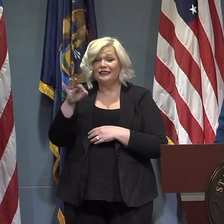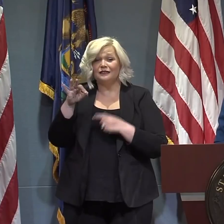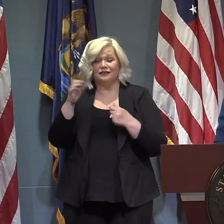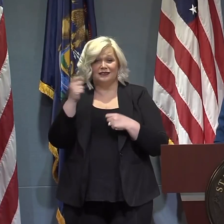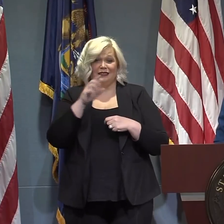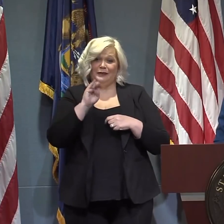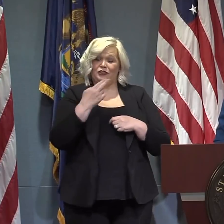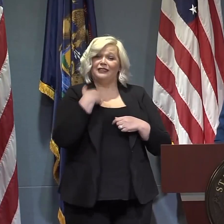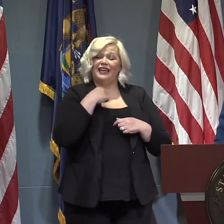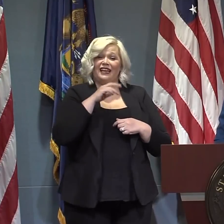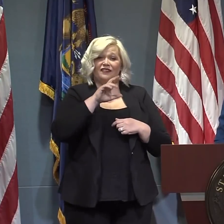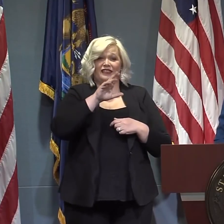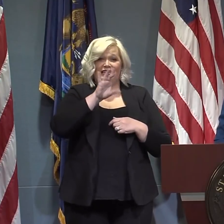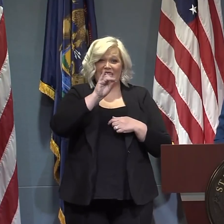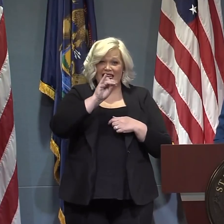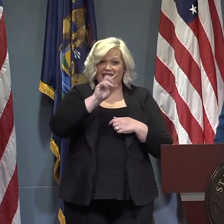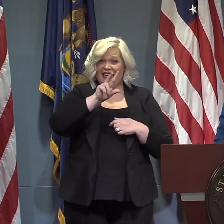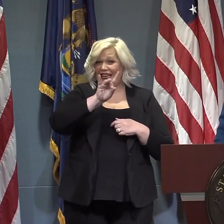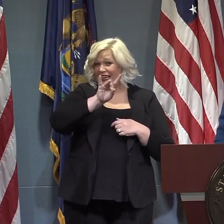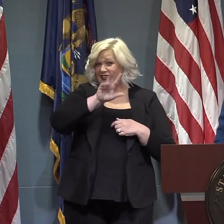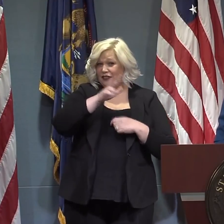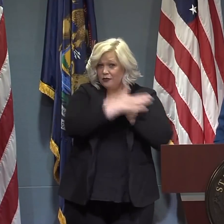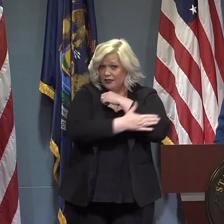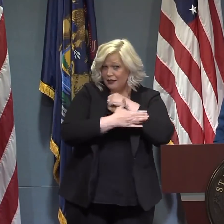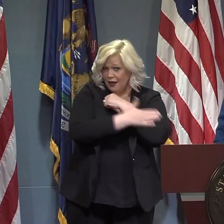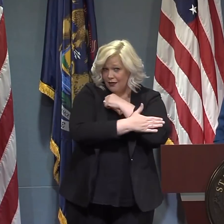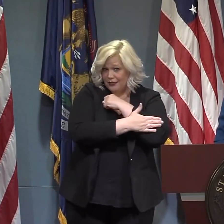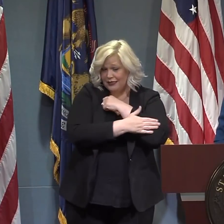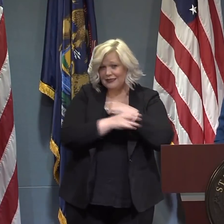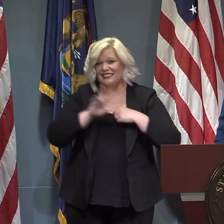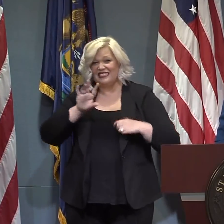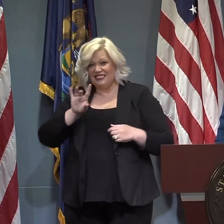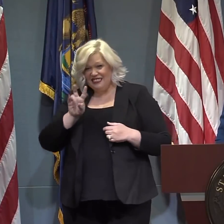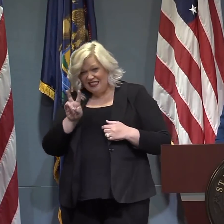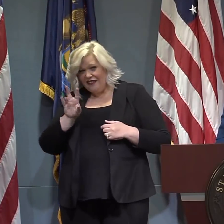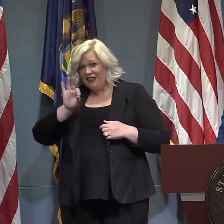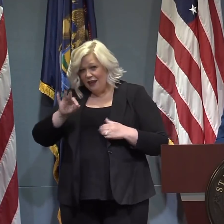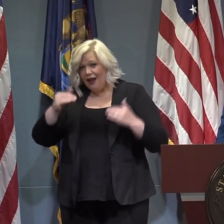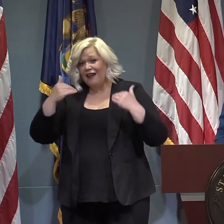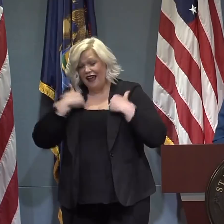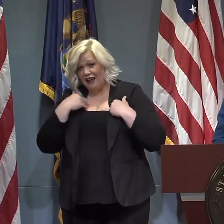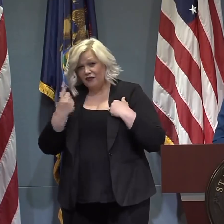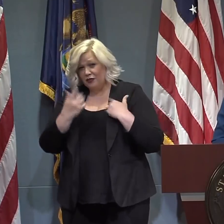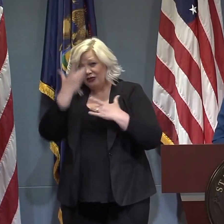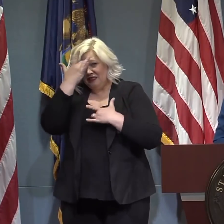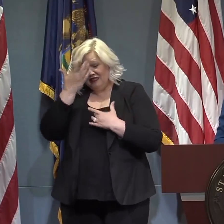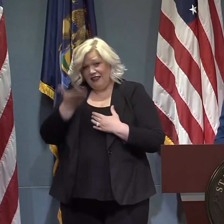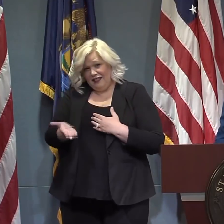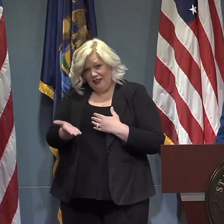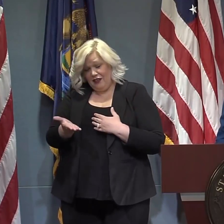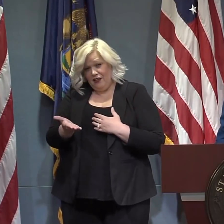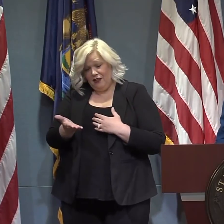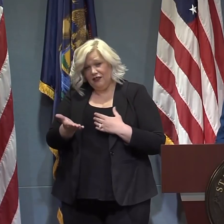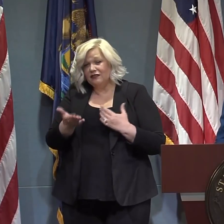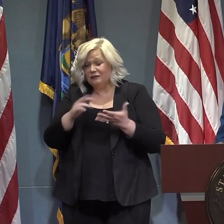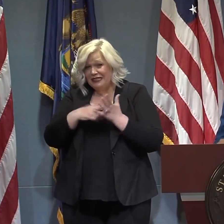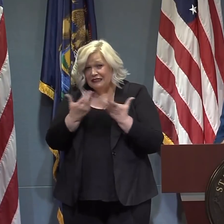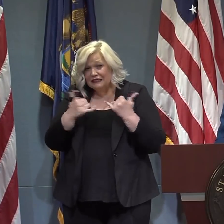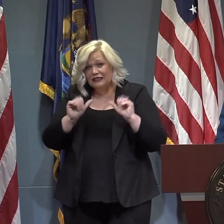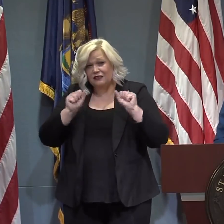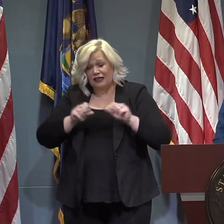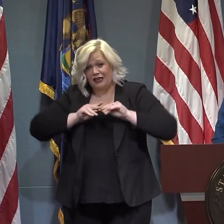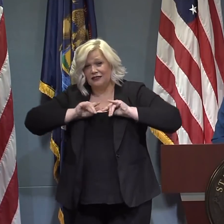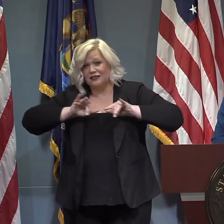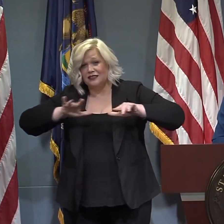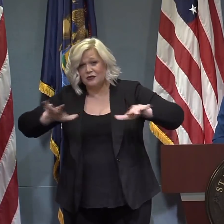83 counties. It is still a real presence all across our state, and accordingly, it is still a threat.